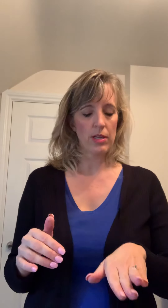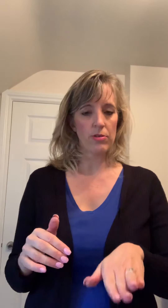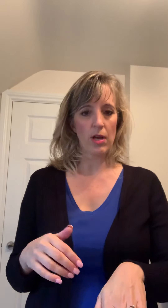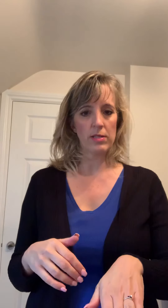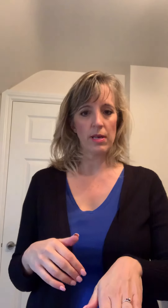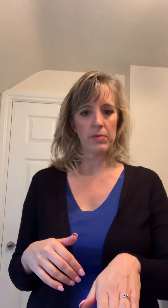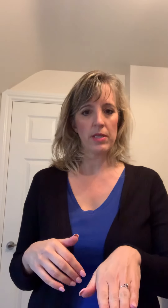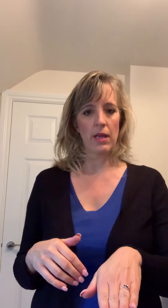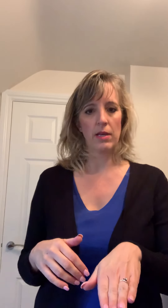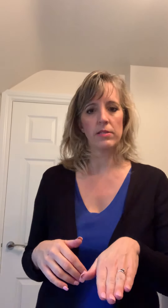your non-dominant hand,